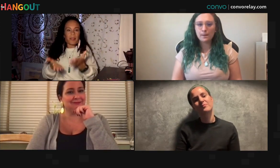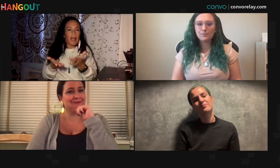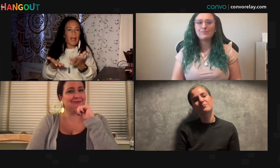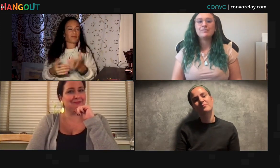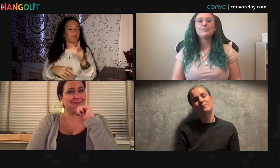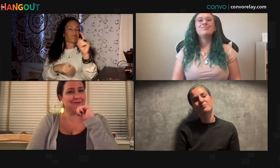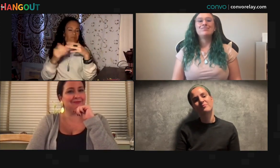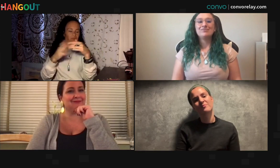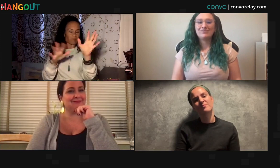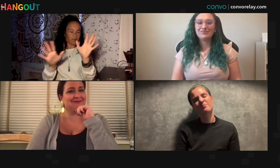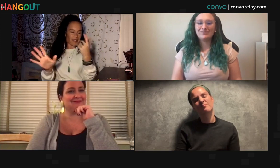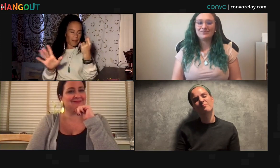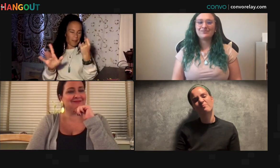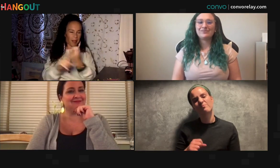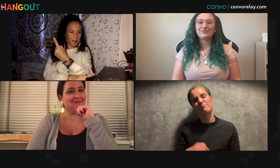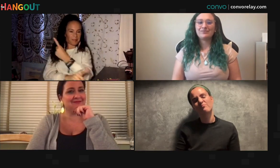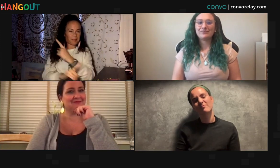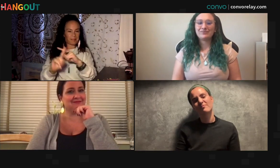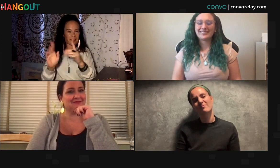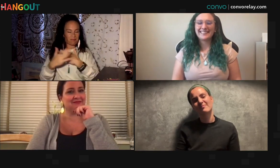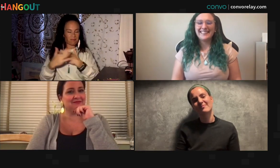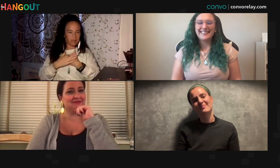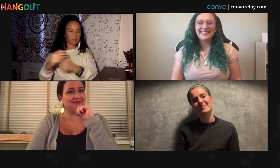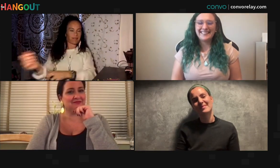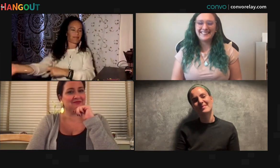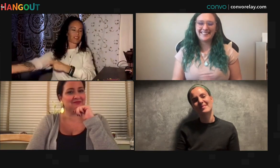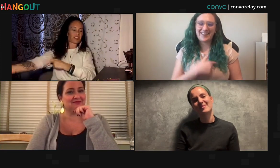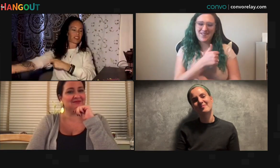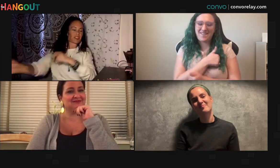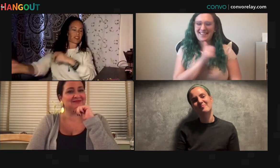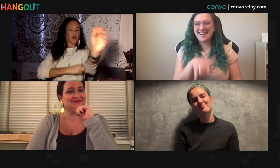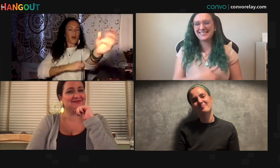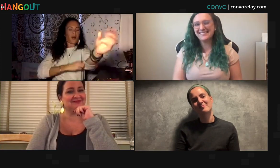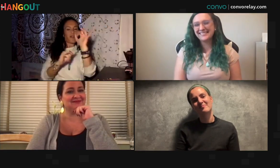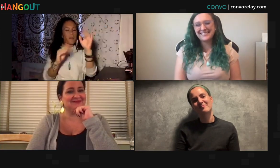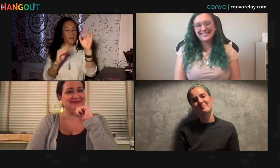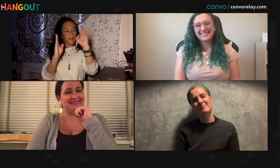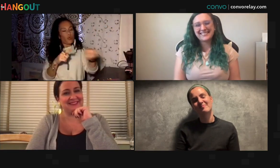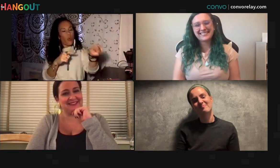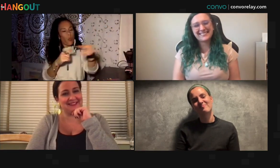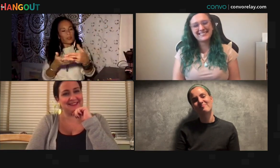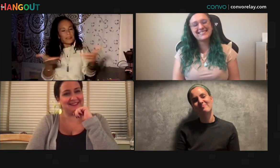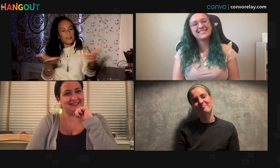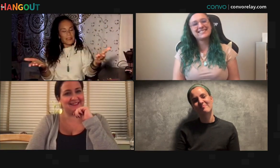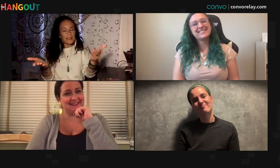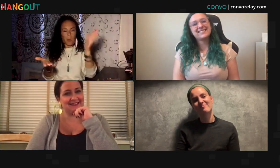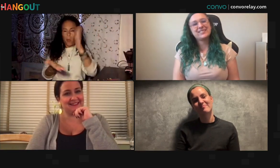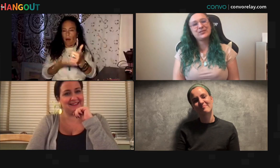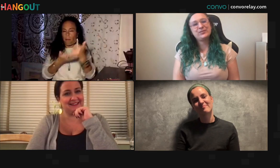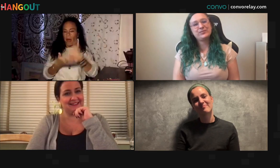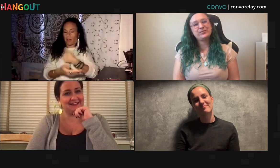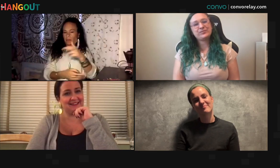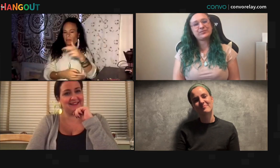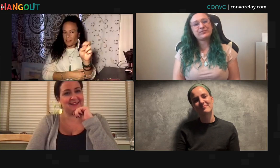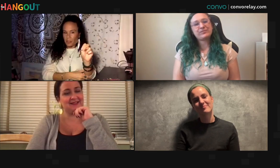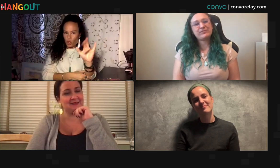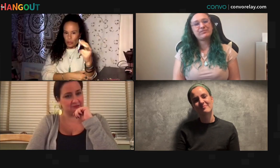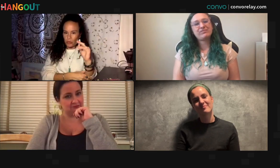There was magic that was happening right in front of our face. I know this is beside the point, but it's I love just that. paying attention to all of